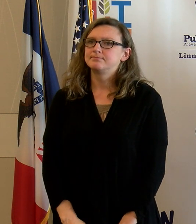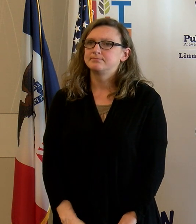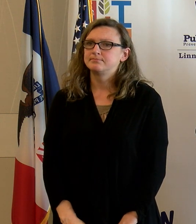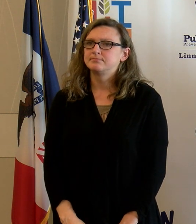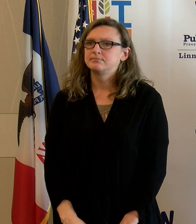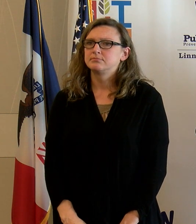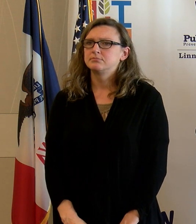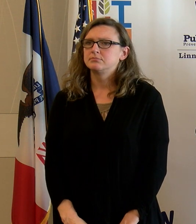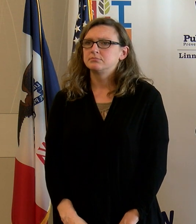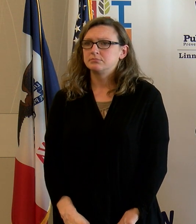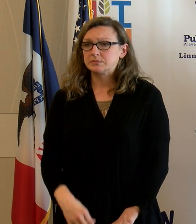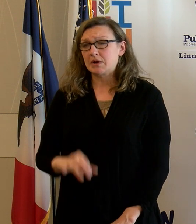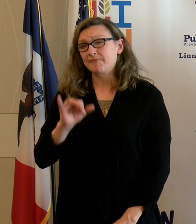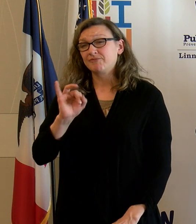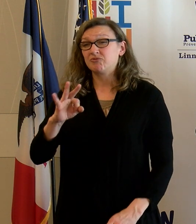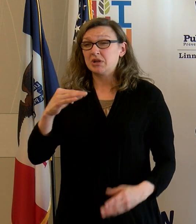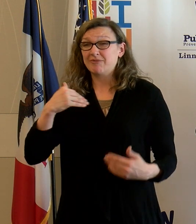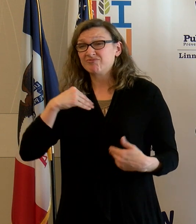the COVID-related